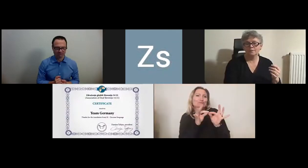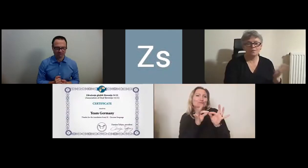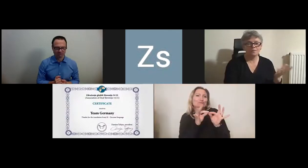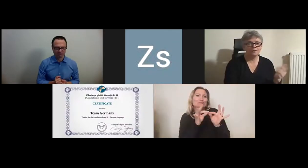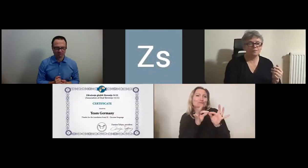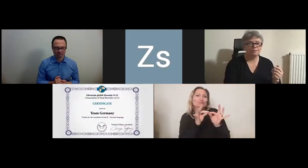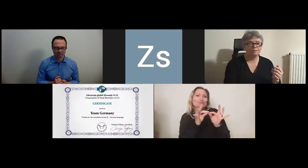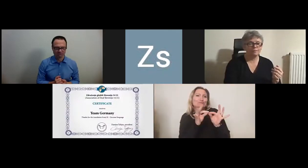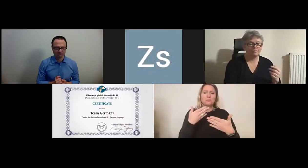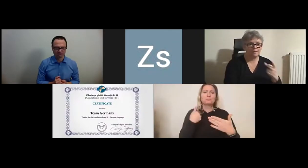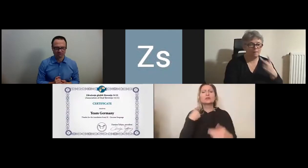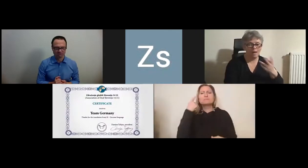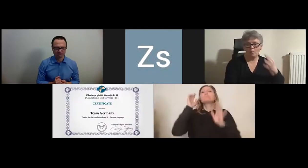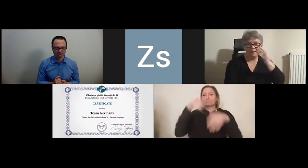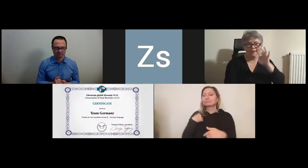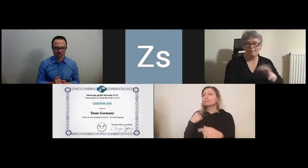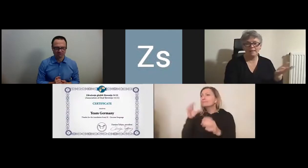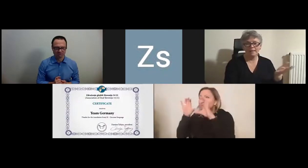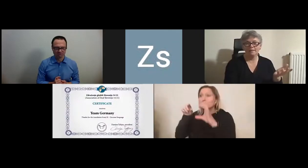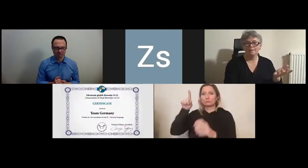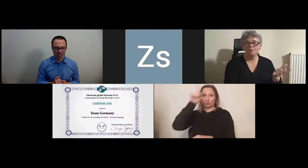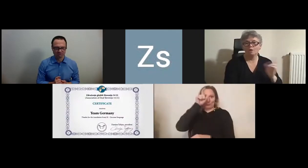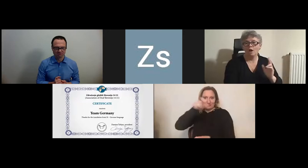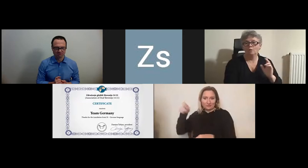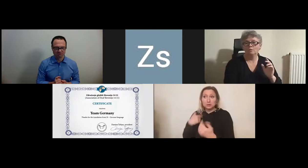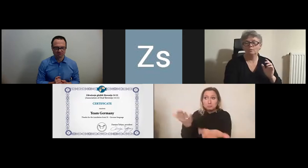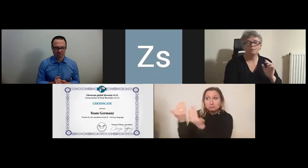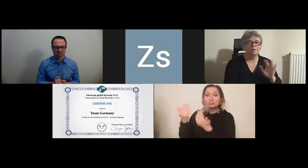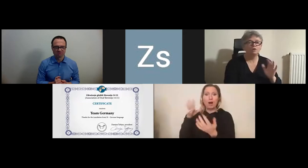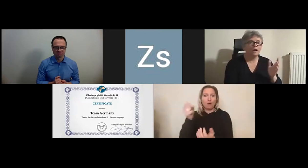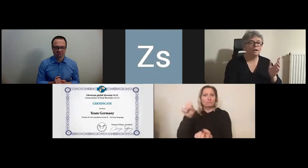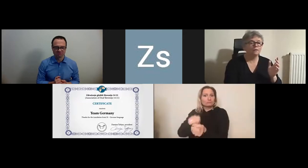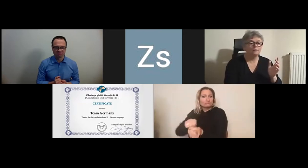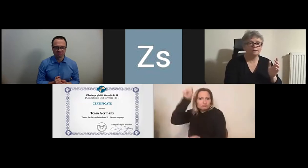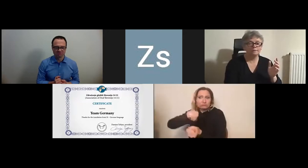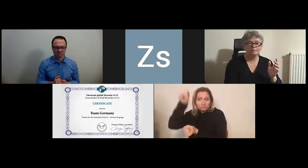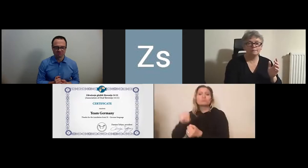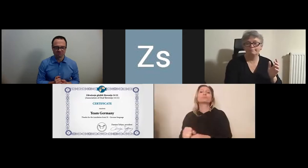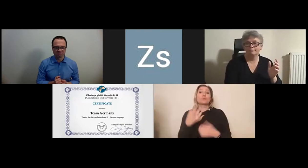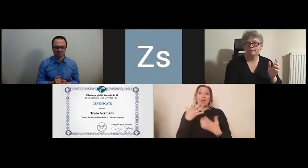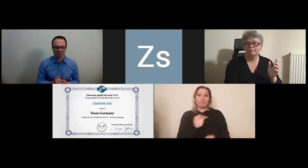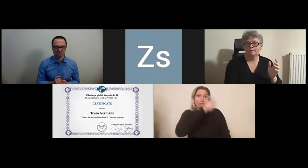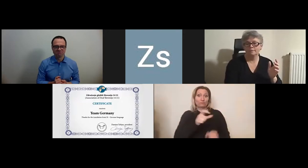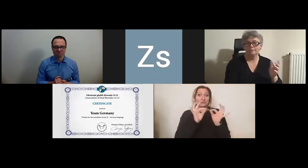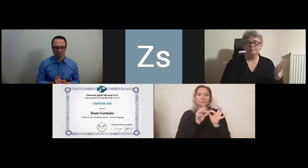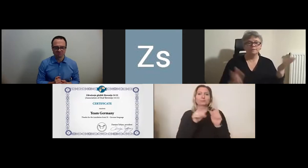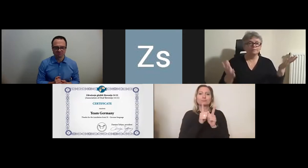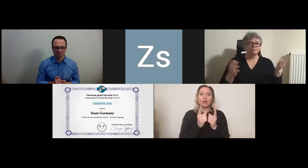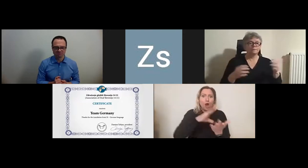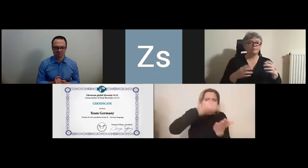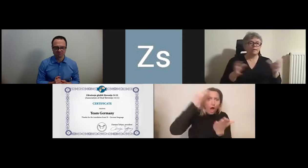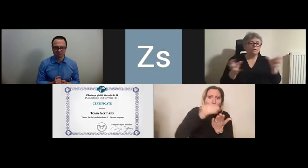but for me, this has been a real new experience. I've been looking